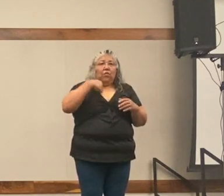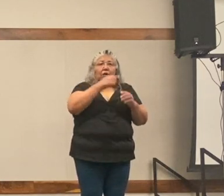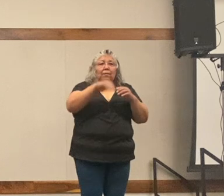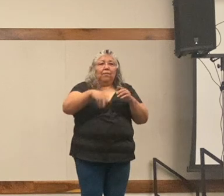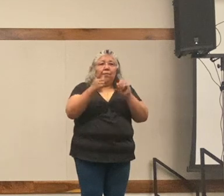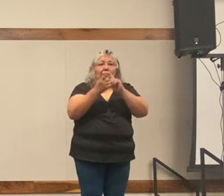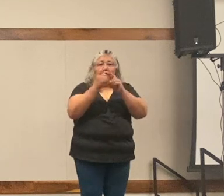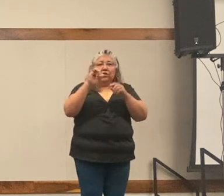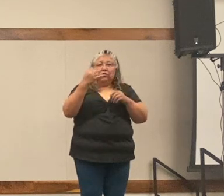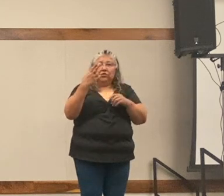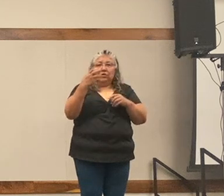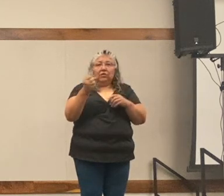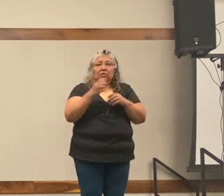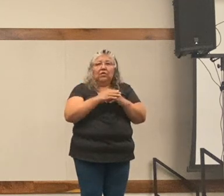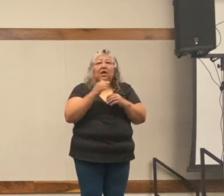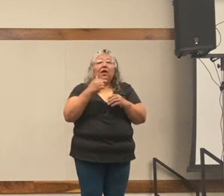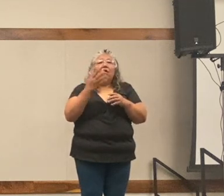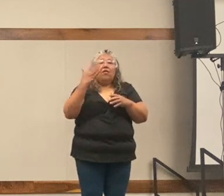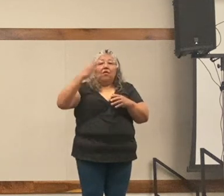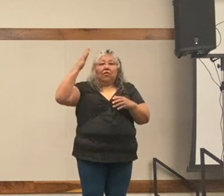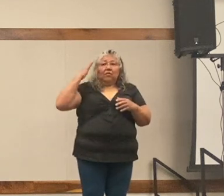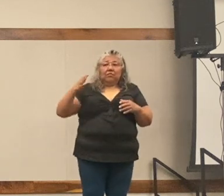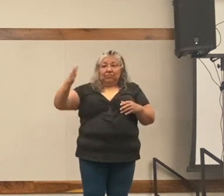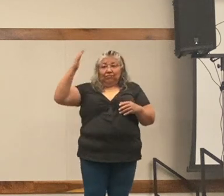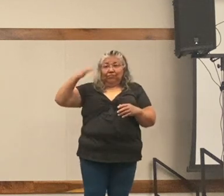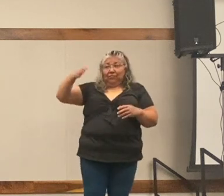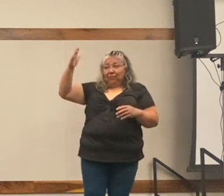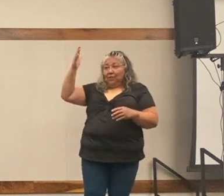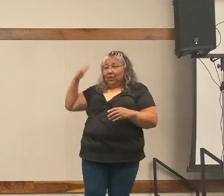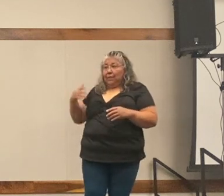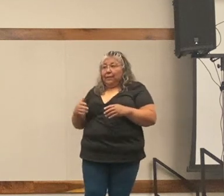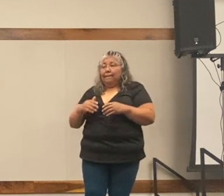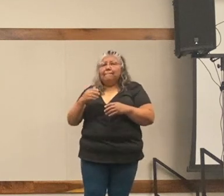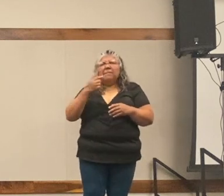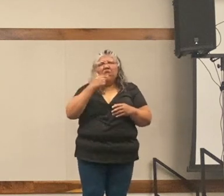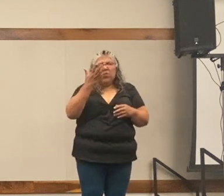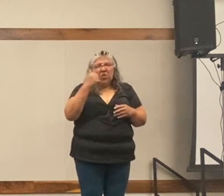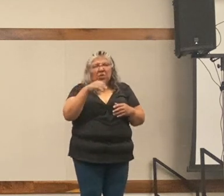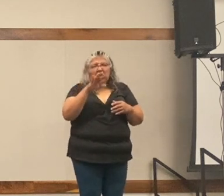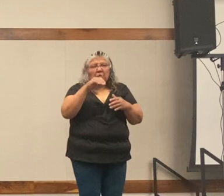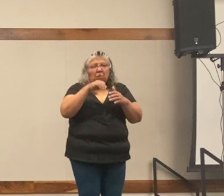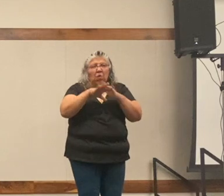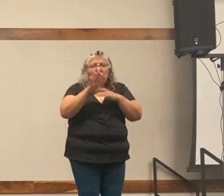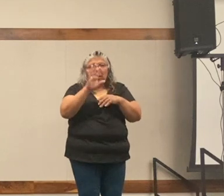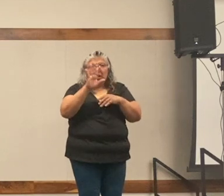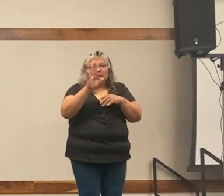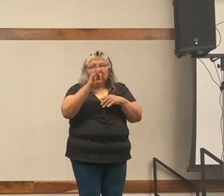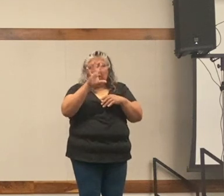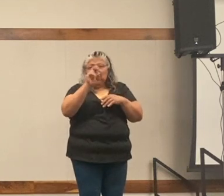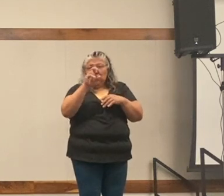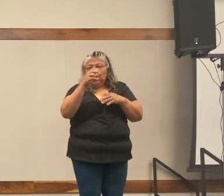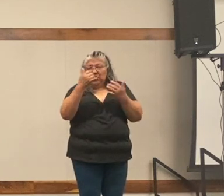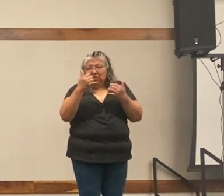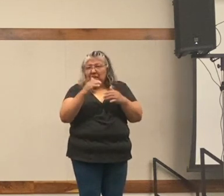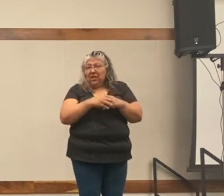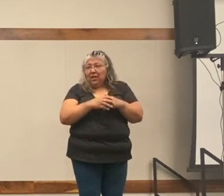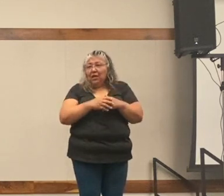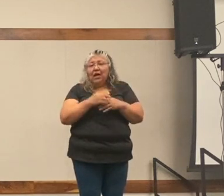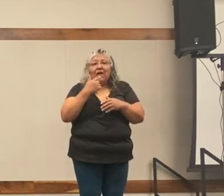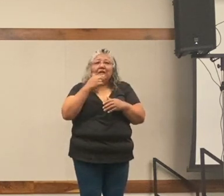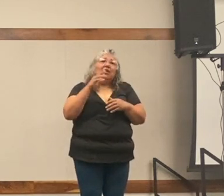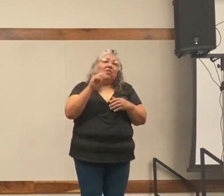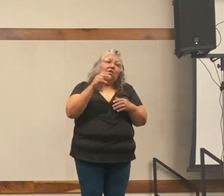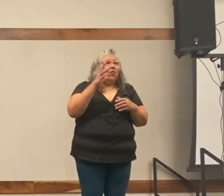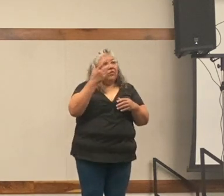high. Now back at that time, a long time ago, someone said, were you born in the 30s today? I told them it